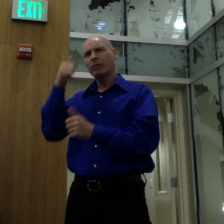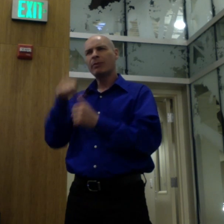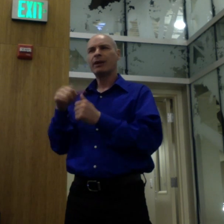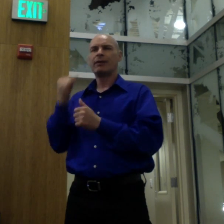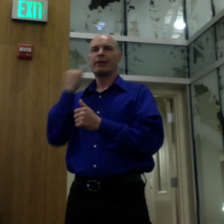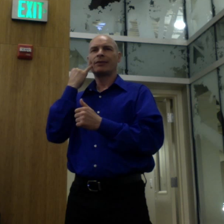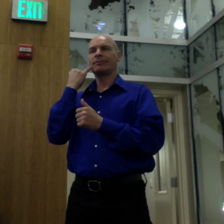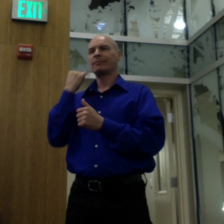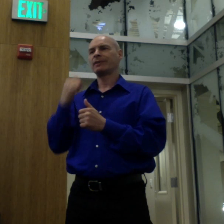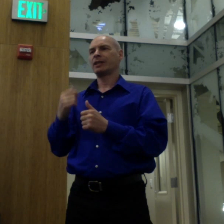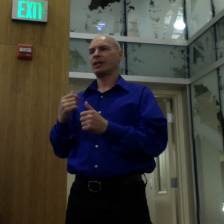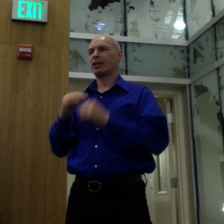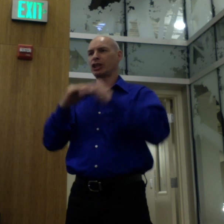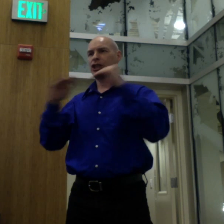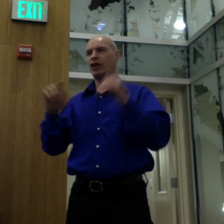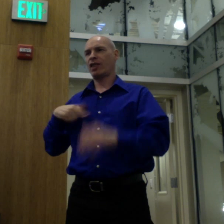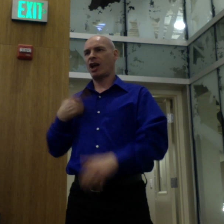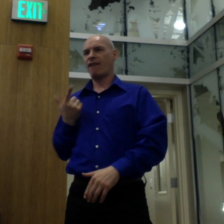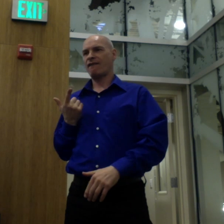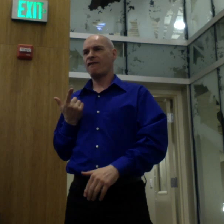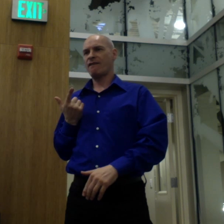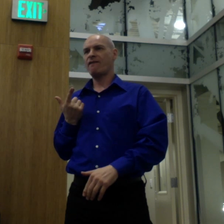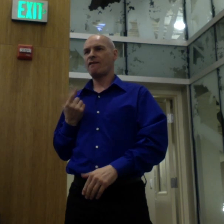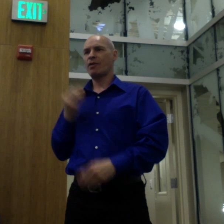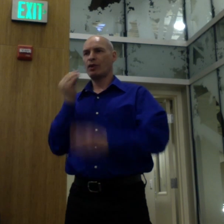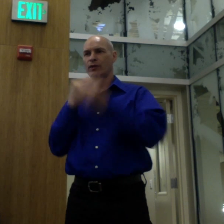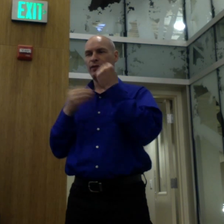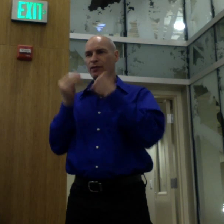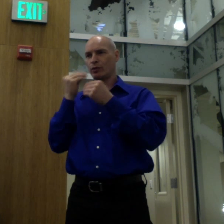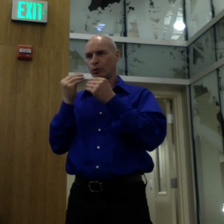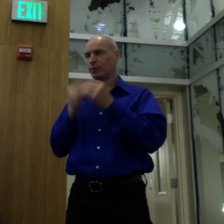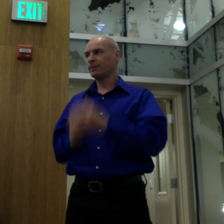perishability. I don't know, I just made that word up, I think. But,